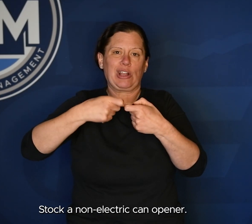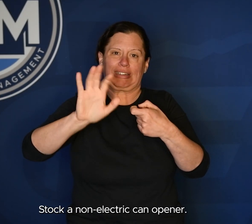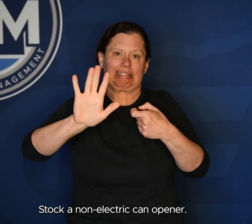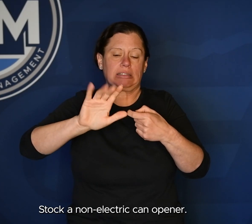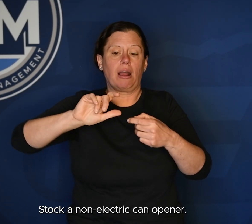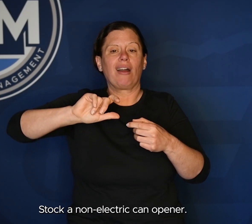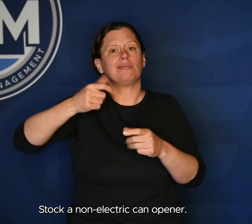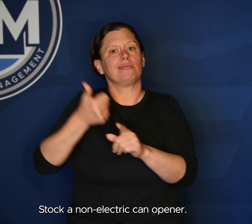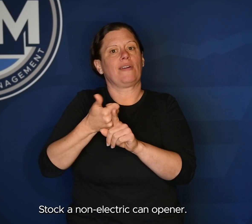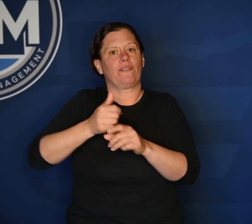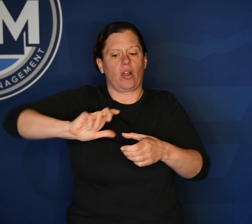opener.